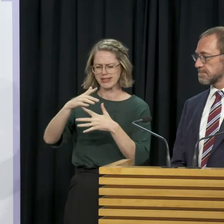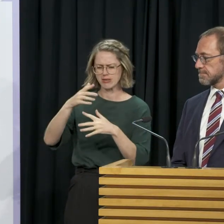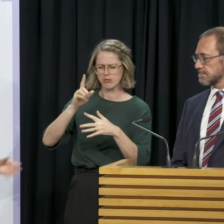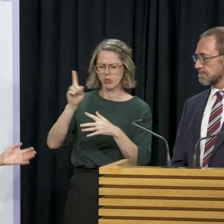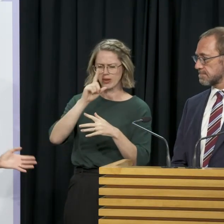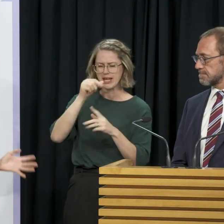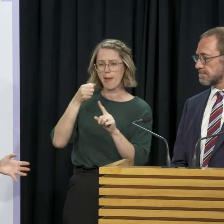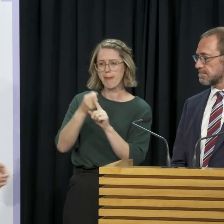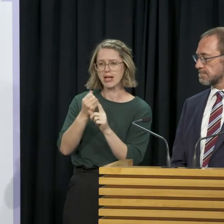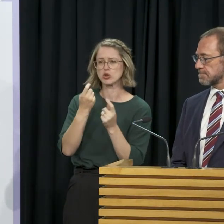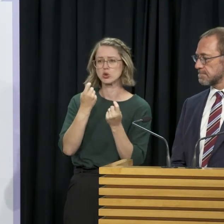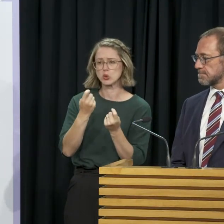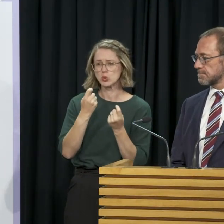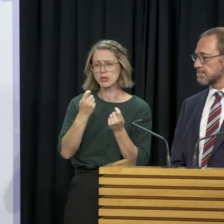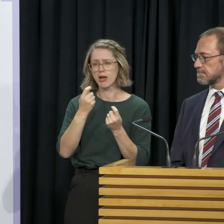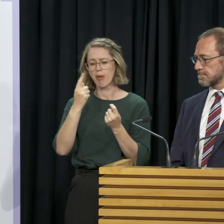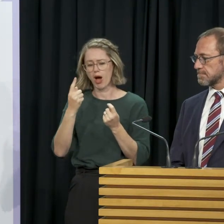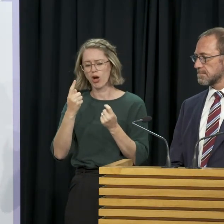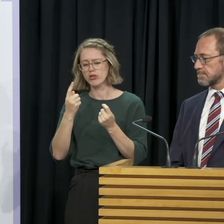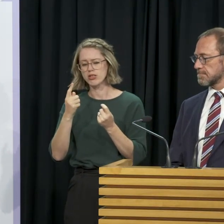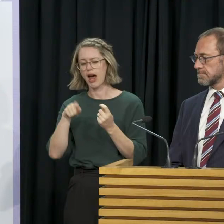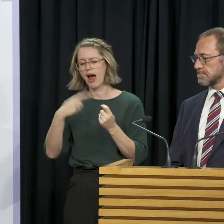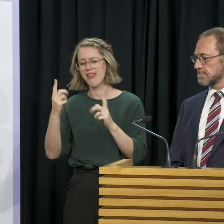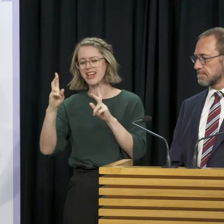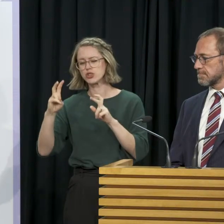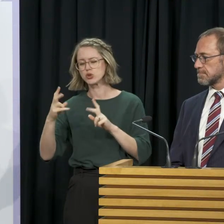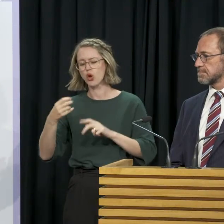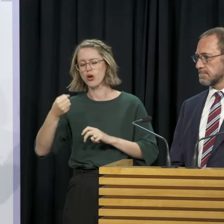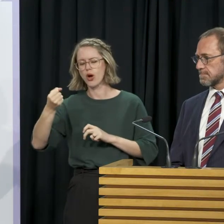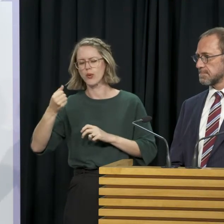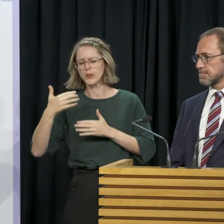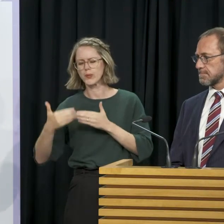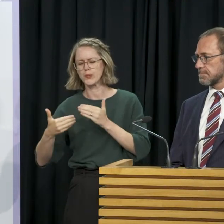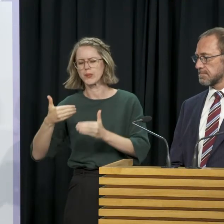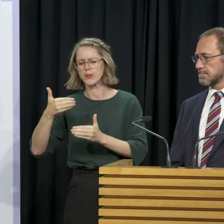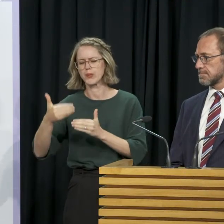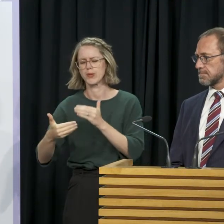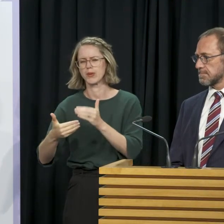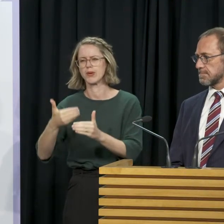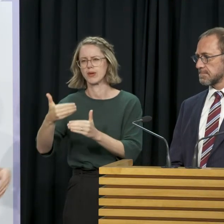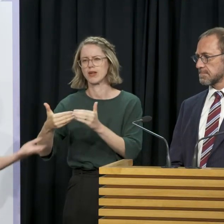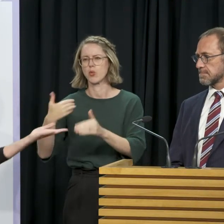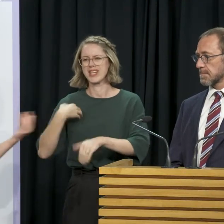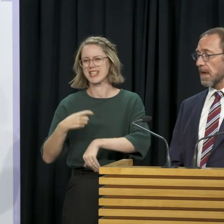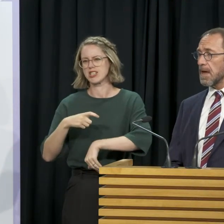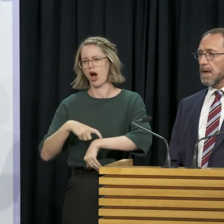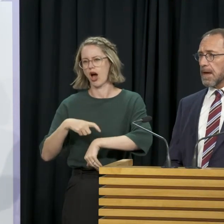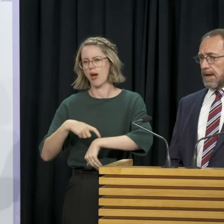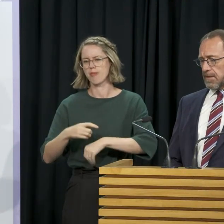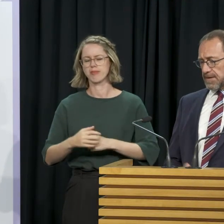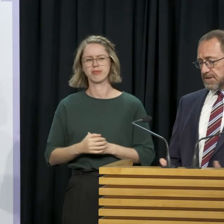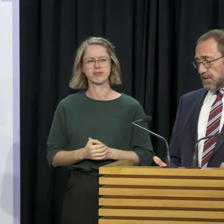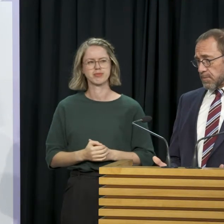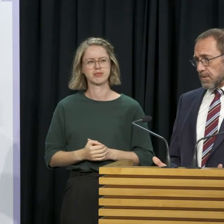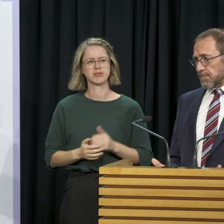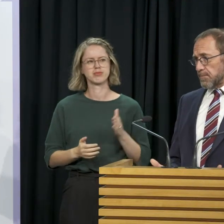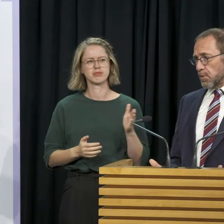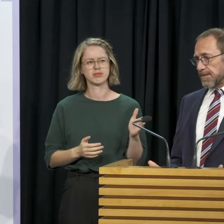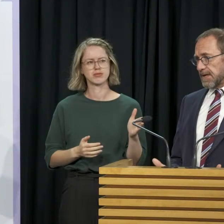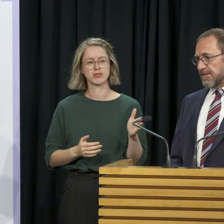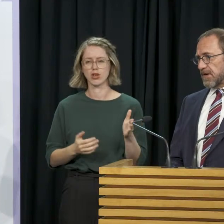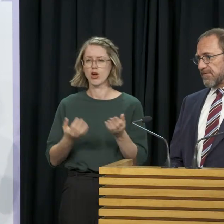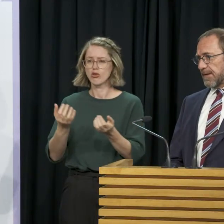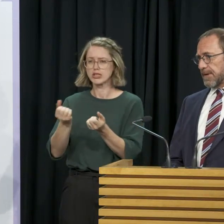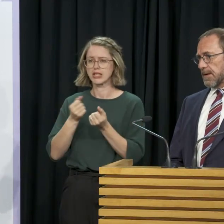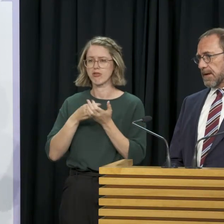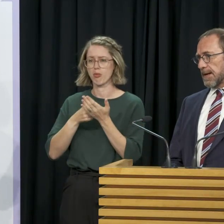effect, but still working through those issues that are bigger and more structural, but we need to take a bit of time on. And on the issue, look, we've got the report at